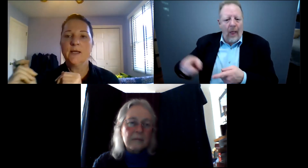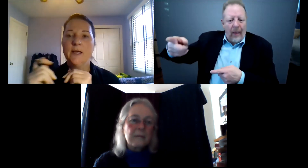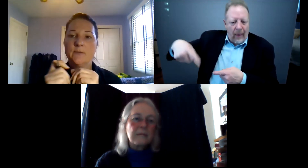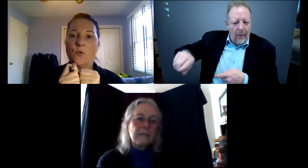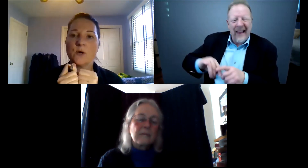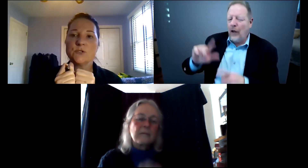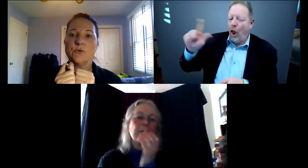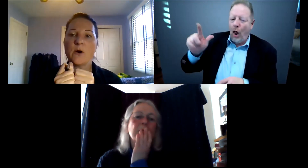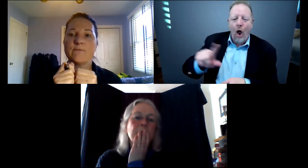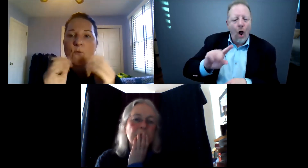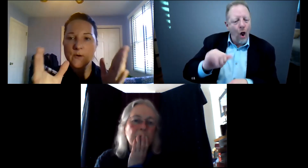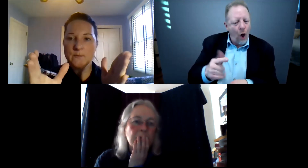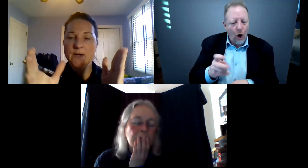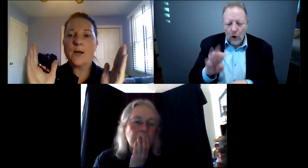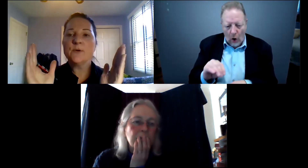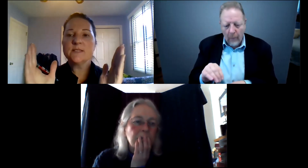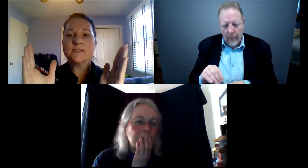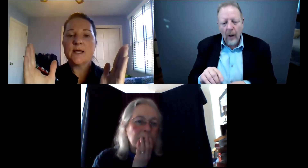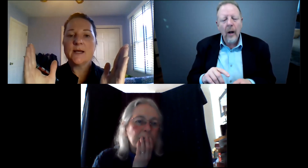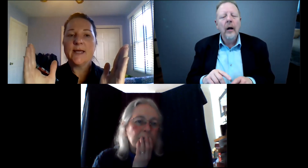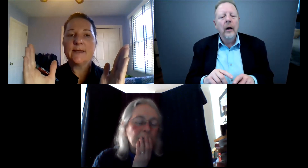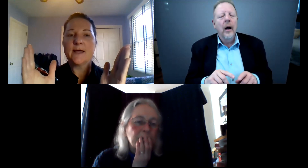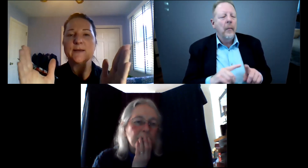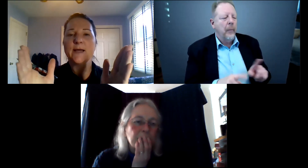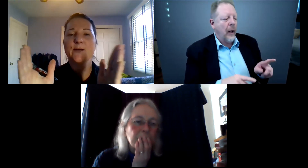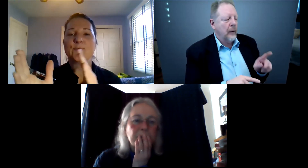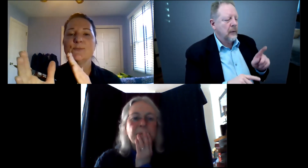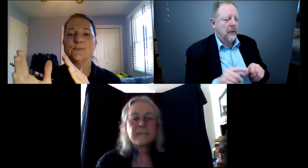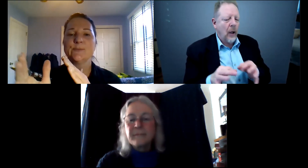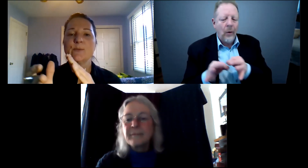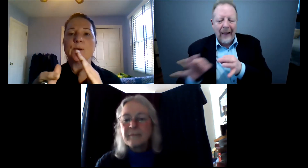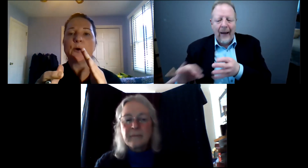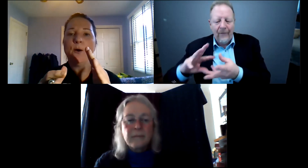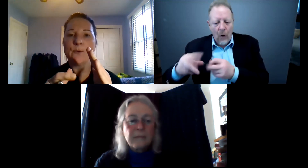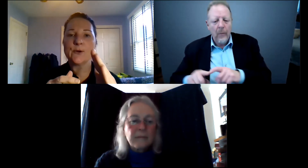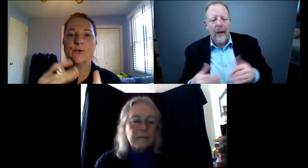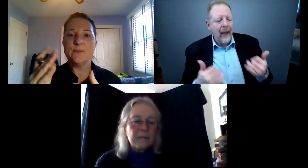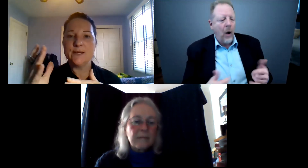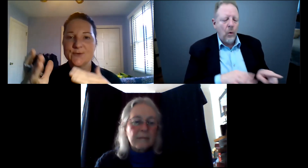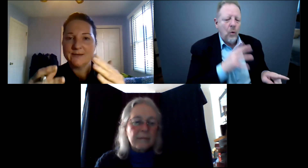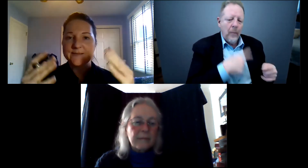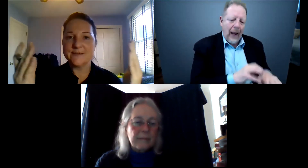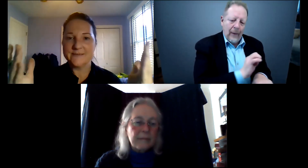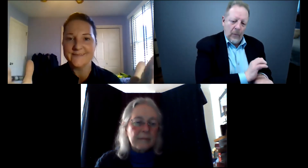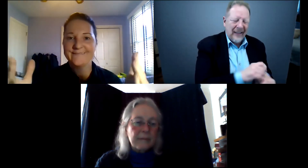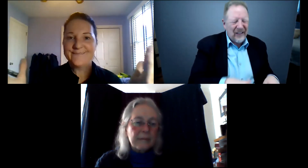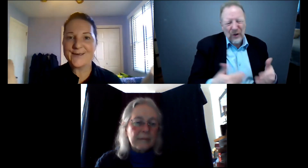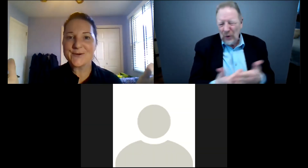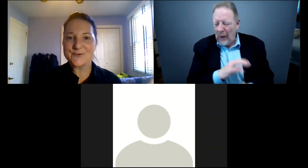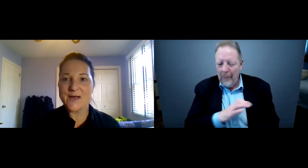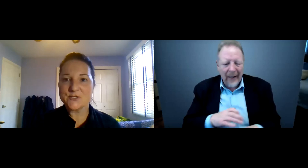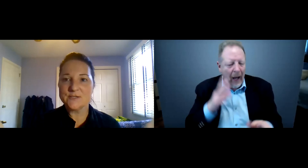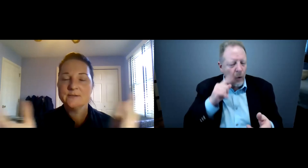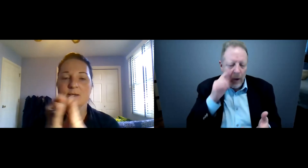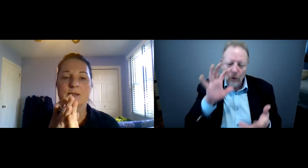term and more do our forum. But I'll put this again, I know we're a new committee trying to